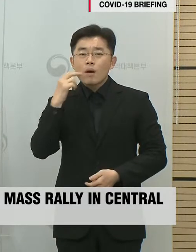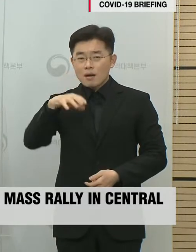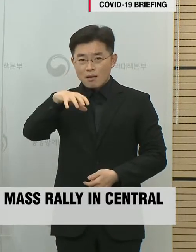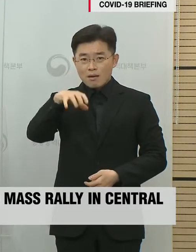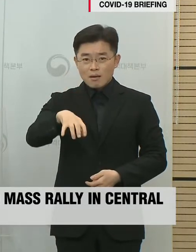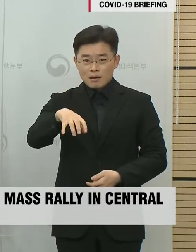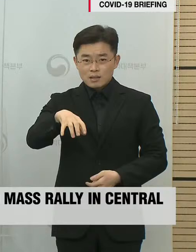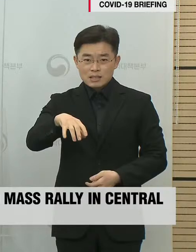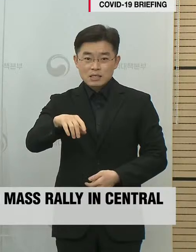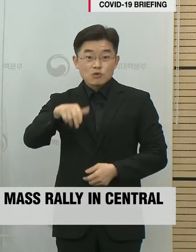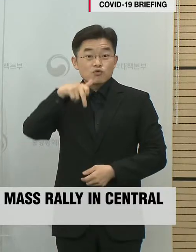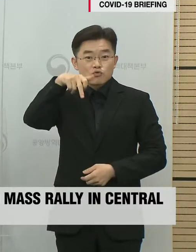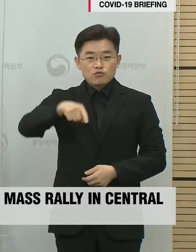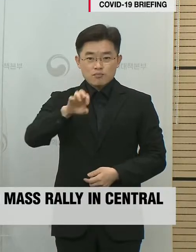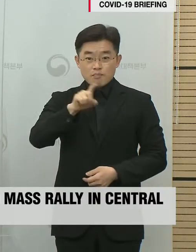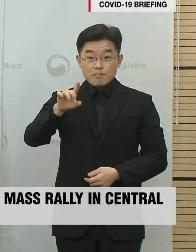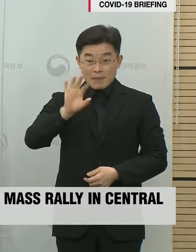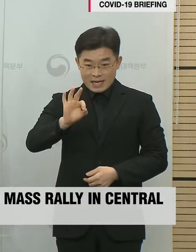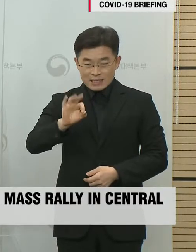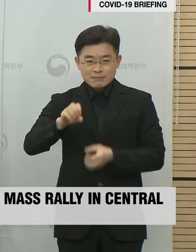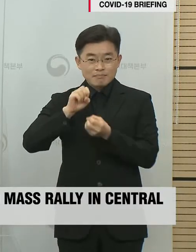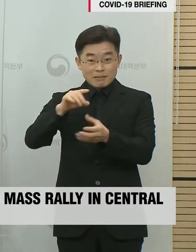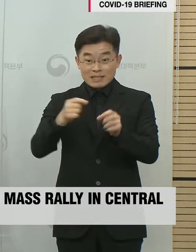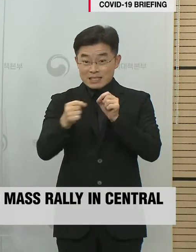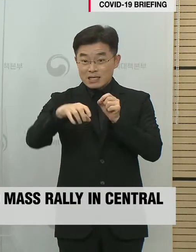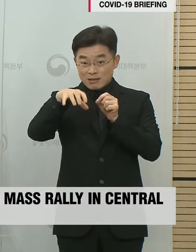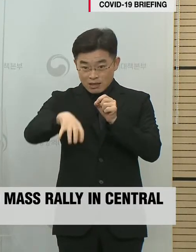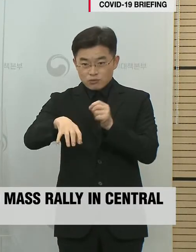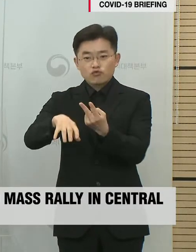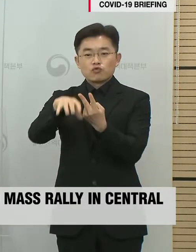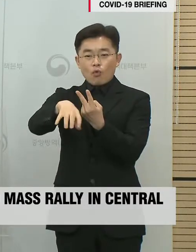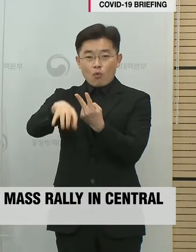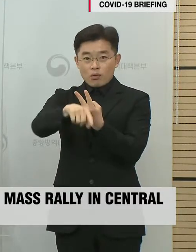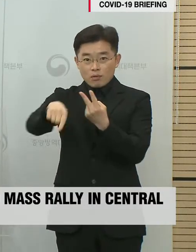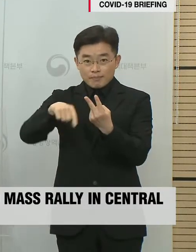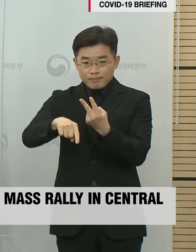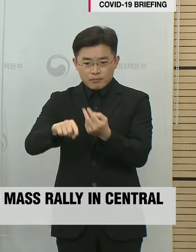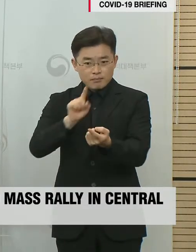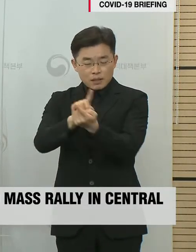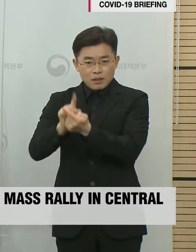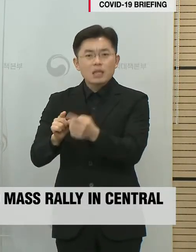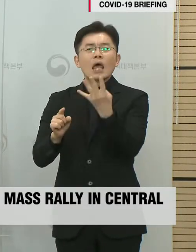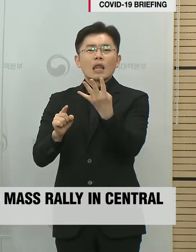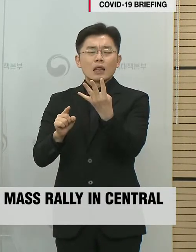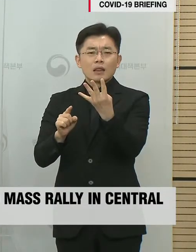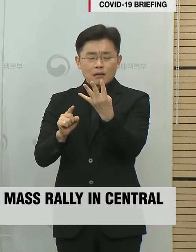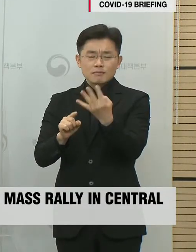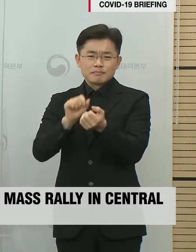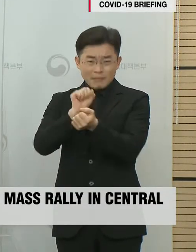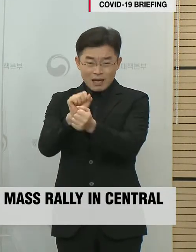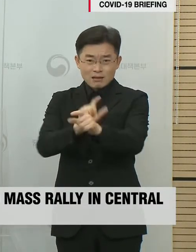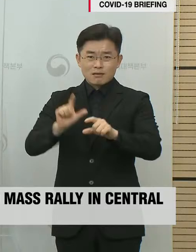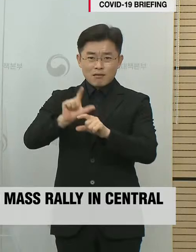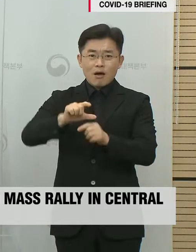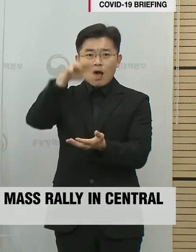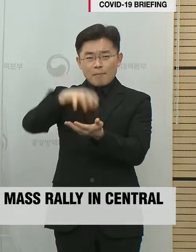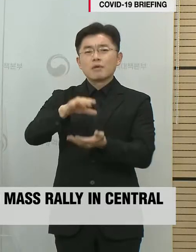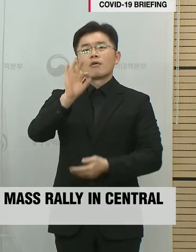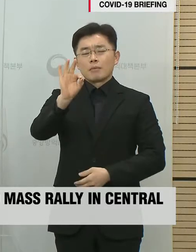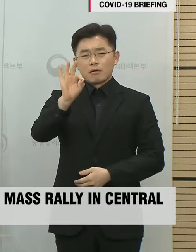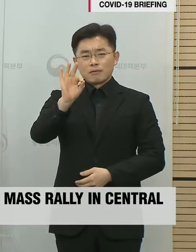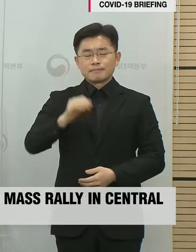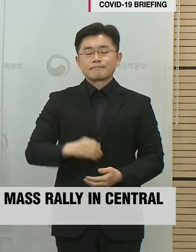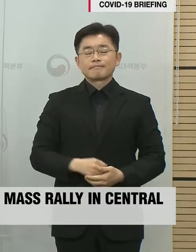In Songpa-gu District in Kupang, Songpa Second Camp, we also carried out contact investment. We have